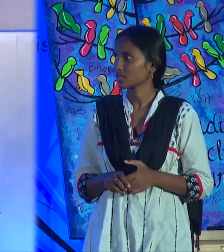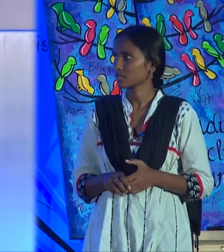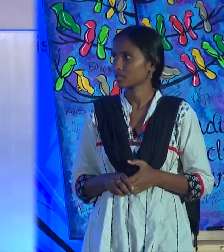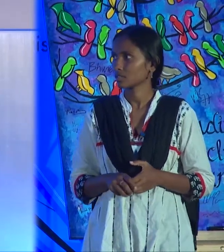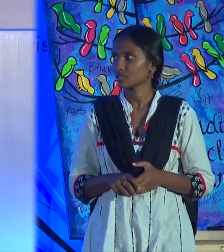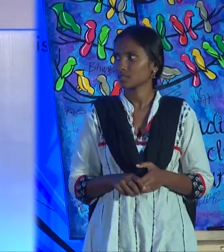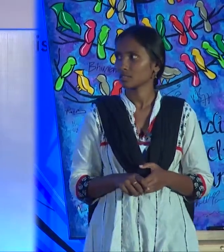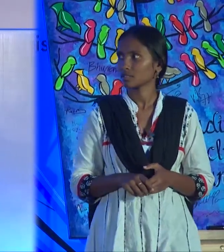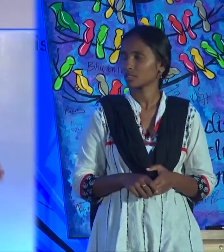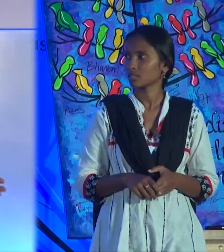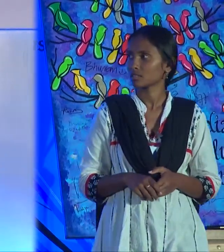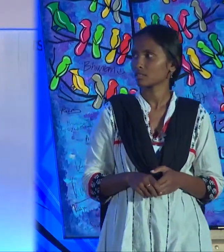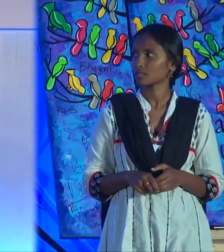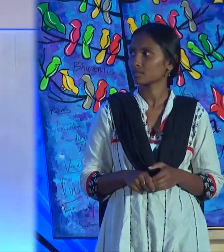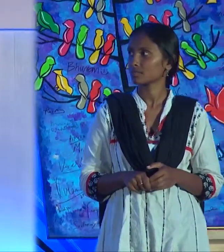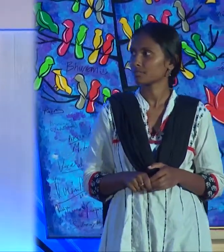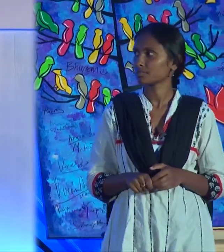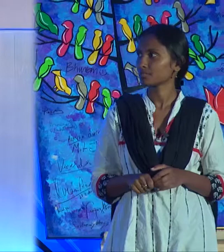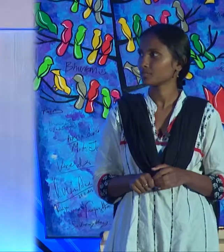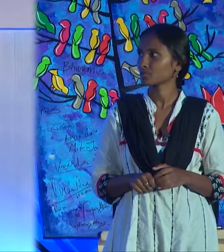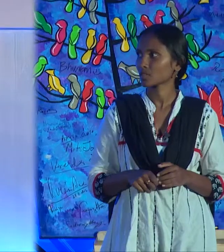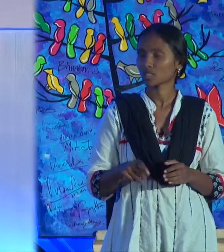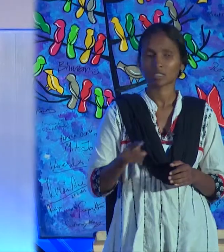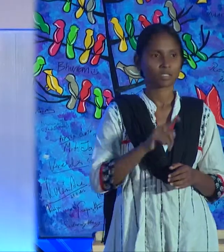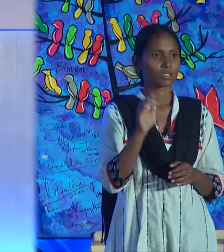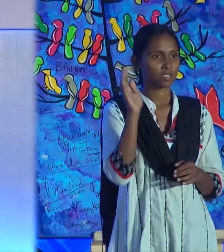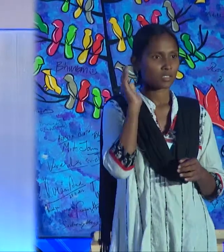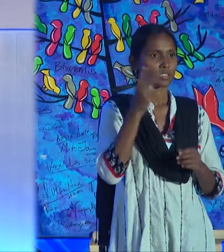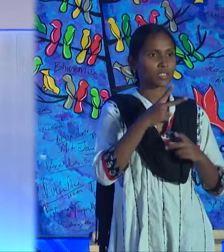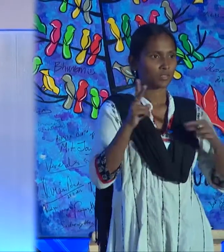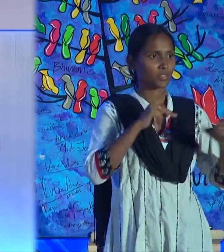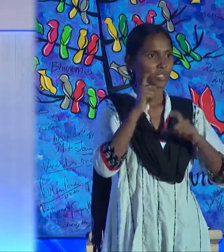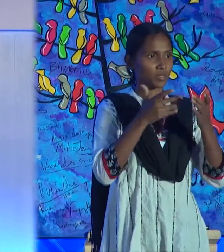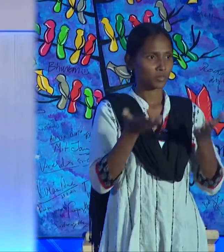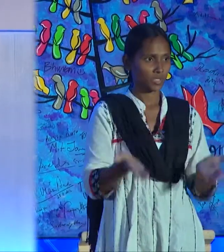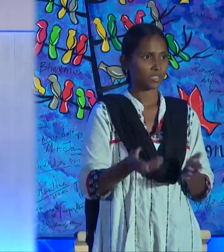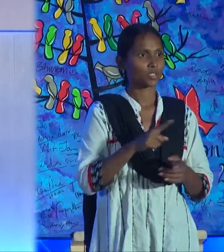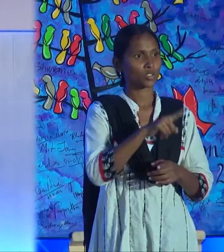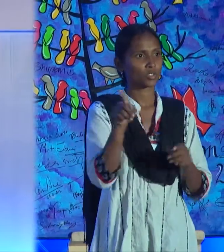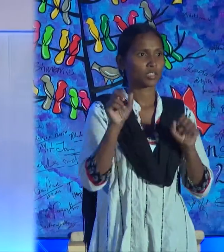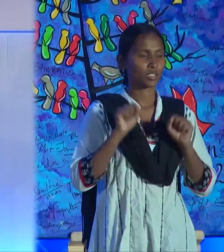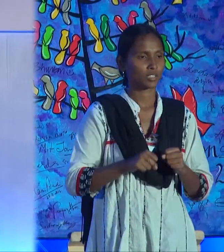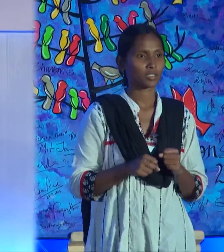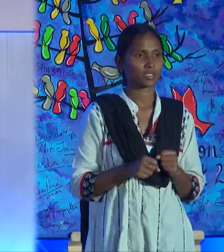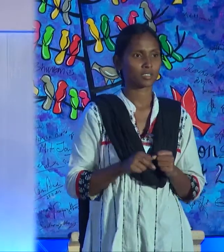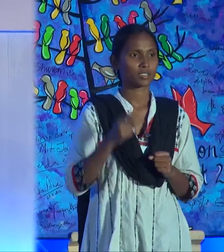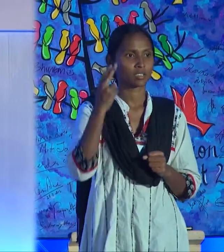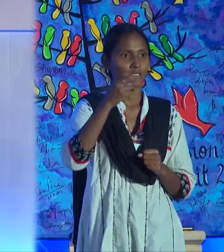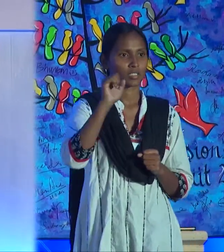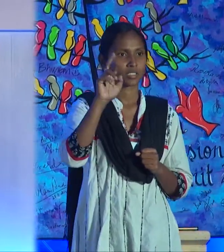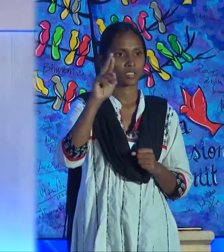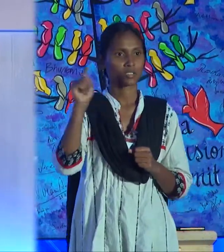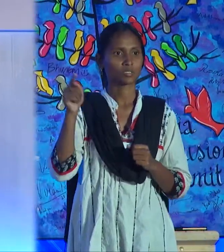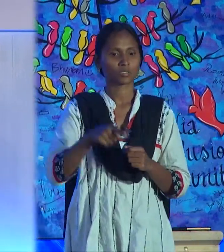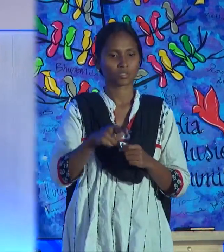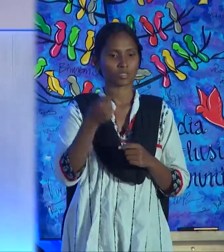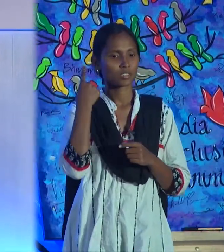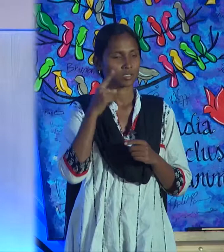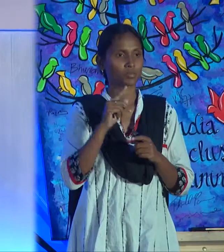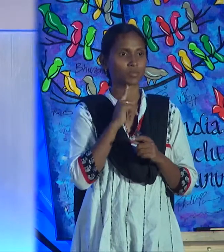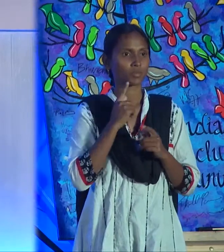You can help us spread the words. And I had a few corporates over here. You're welcome to go ahead and have our heroes come and train and